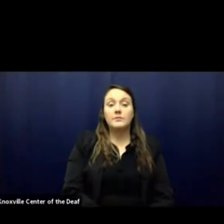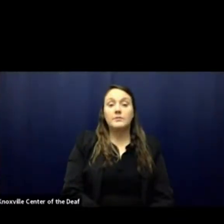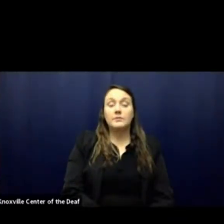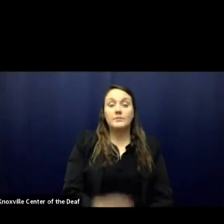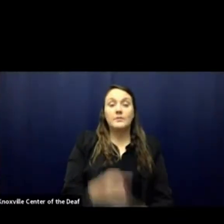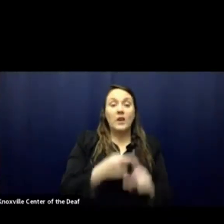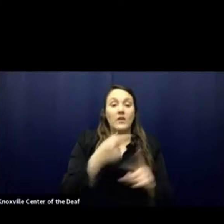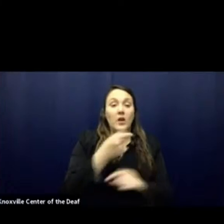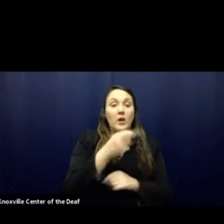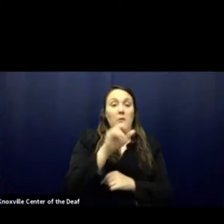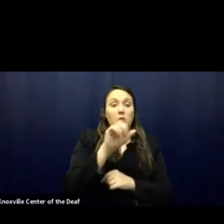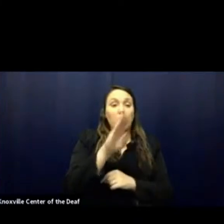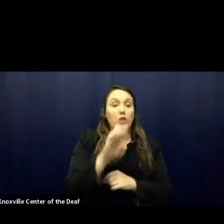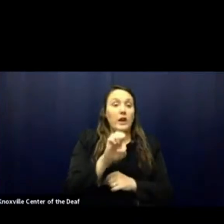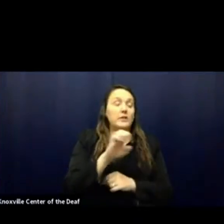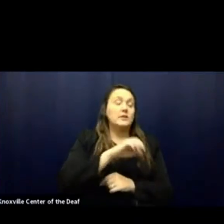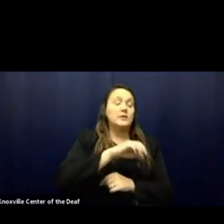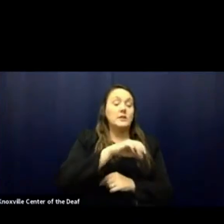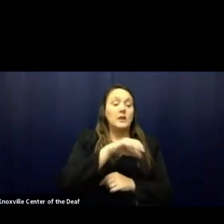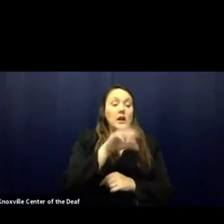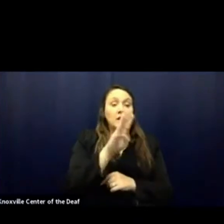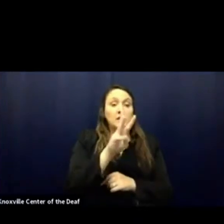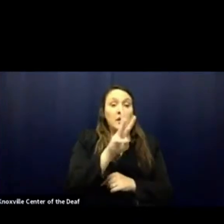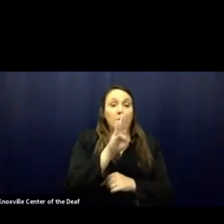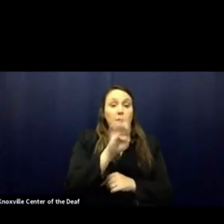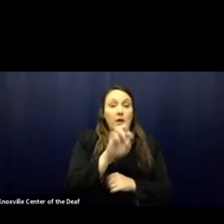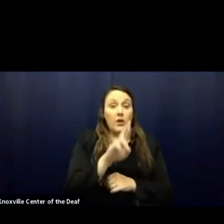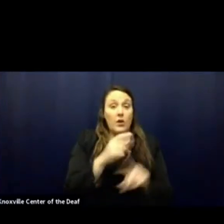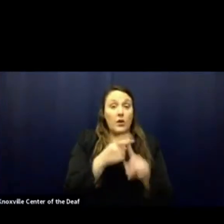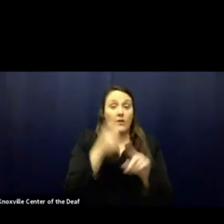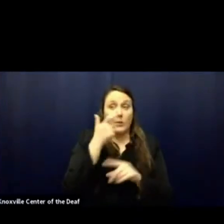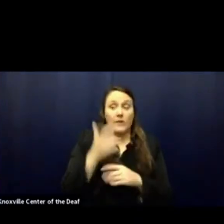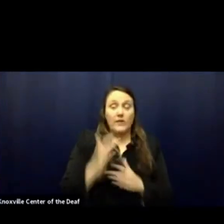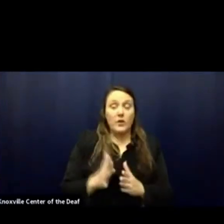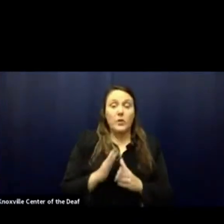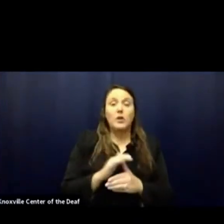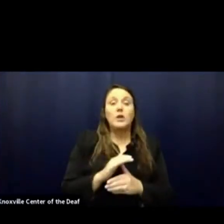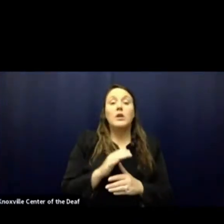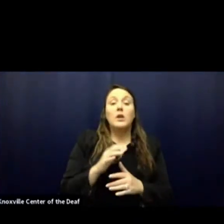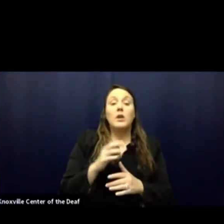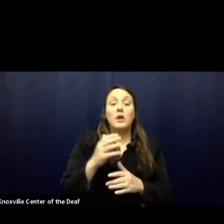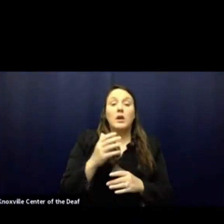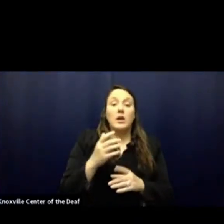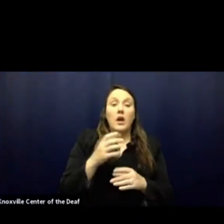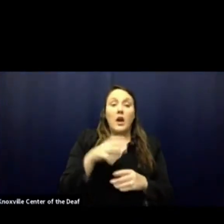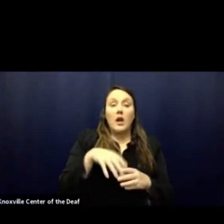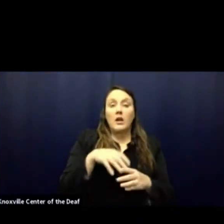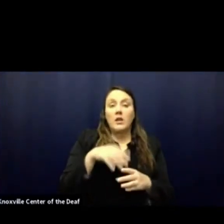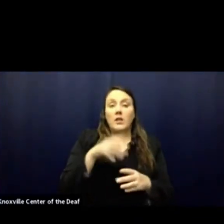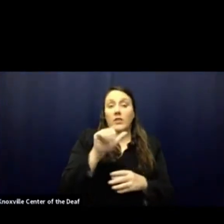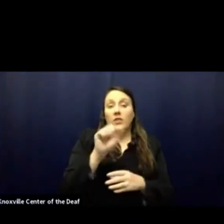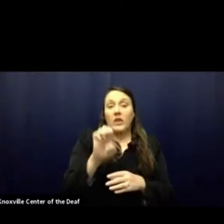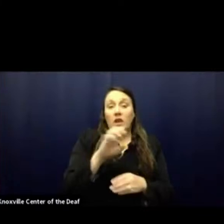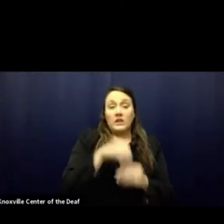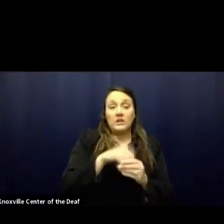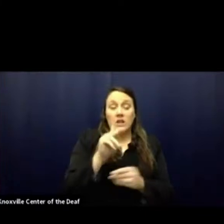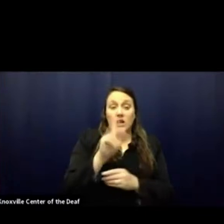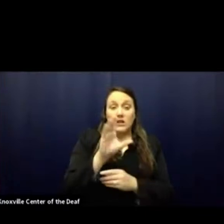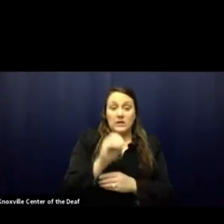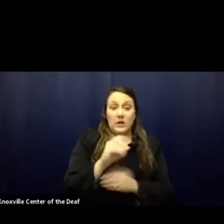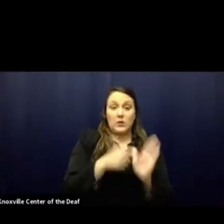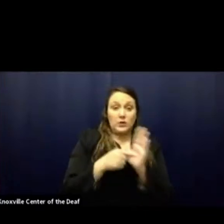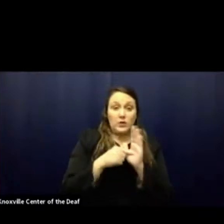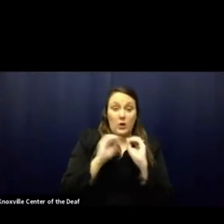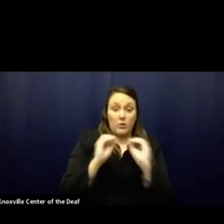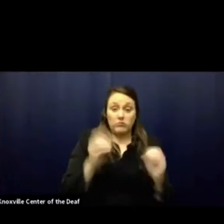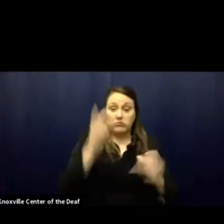From Grace with WBIR, she says this comes from a viewer. Of the cases in Knox County where a person was asymptomatic, have we